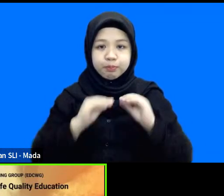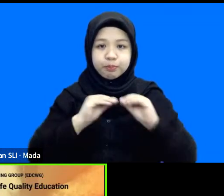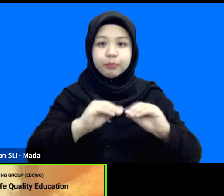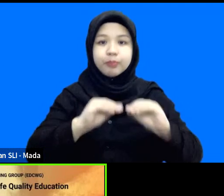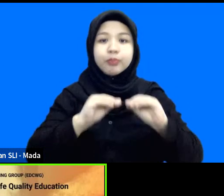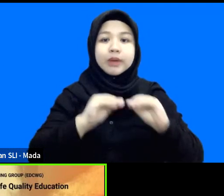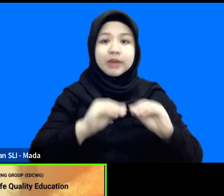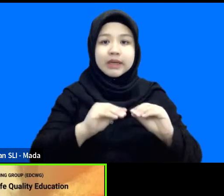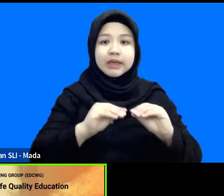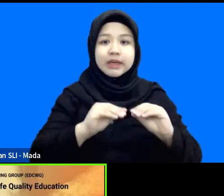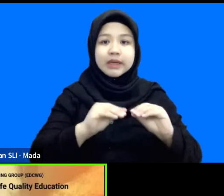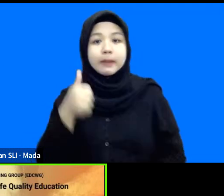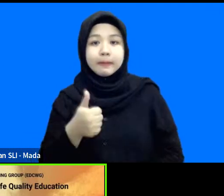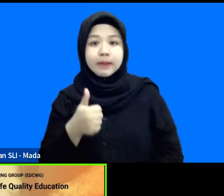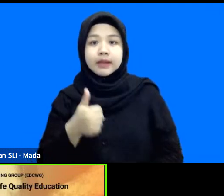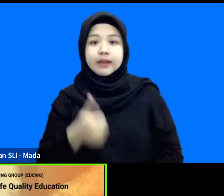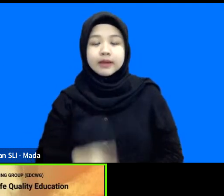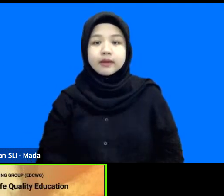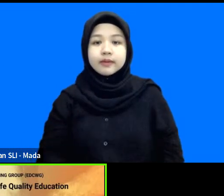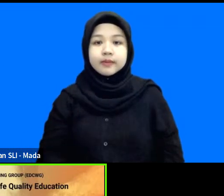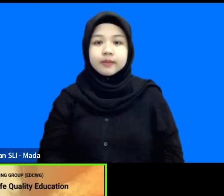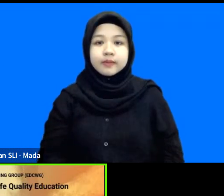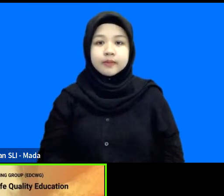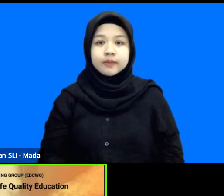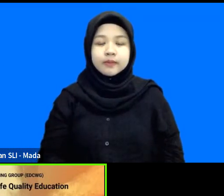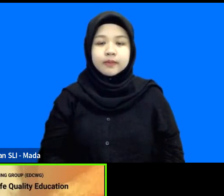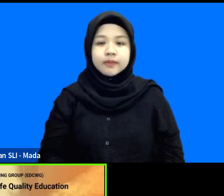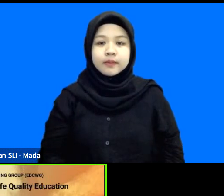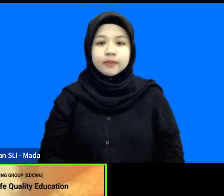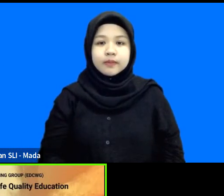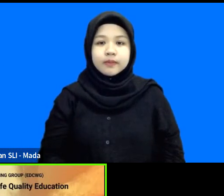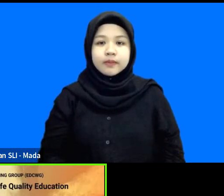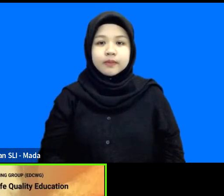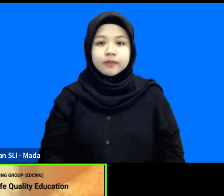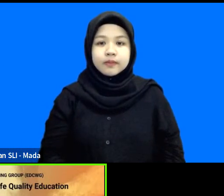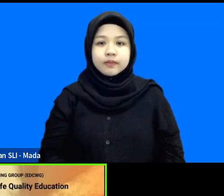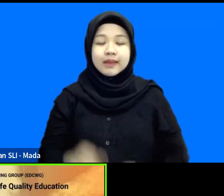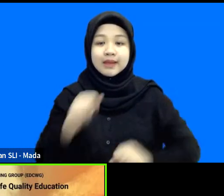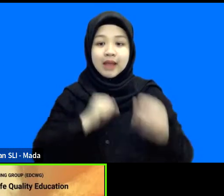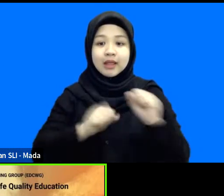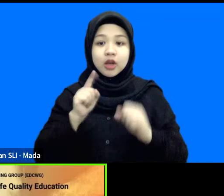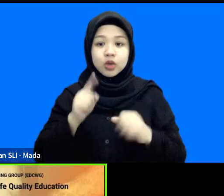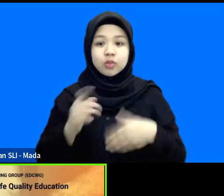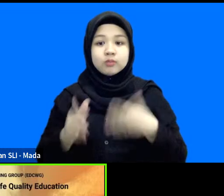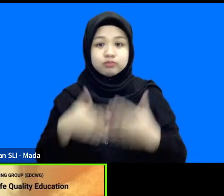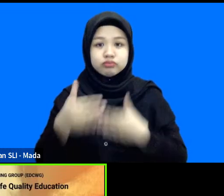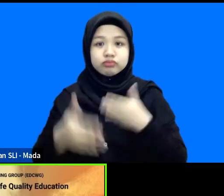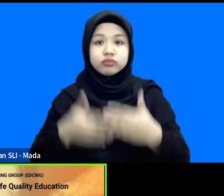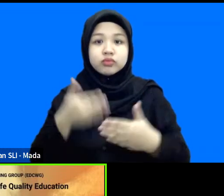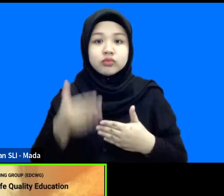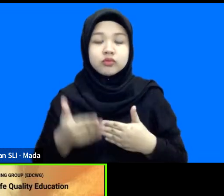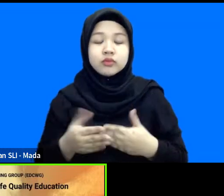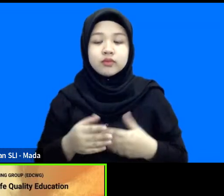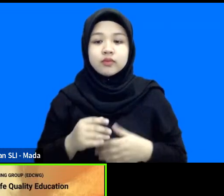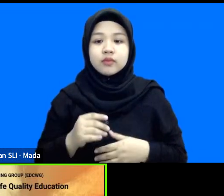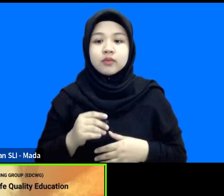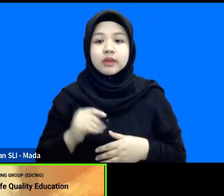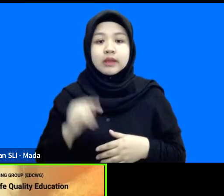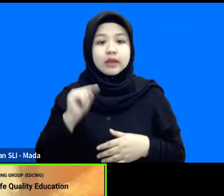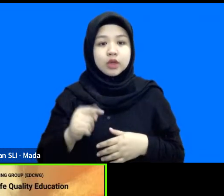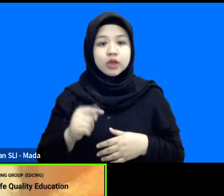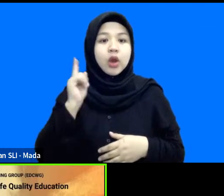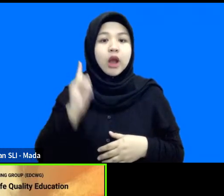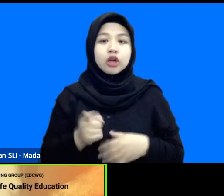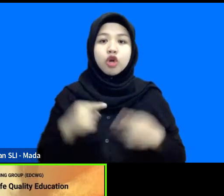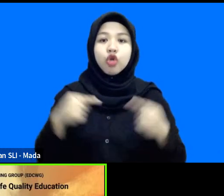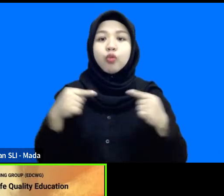happen, this has a lot to do with the way we frame education financing. So apart from the huge learning loss, the incidence of